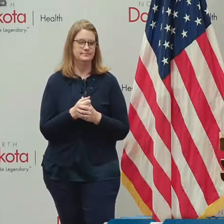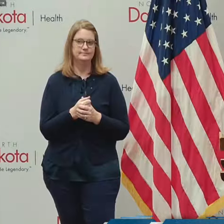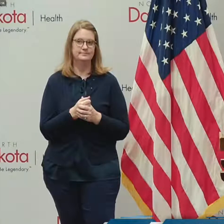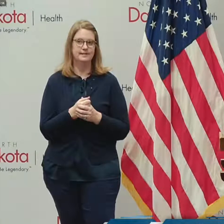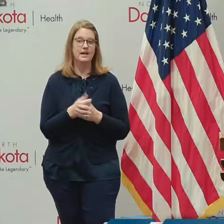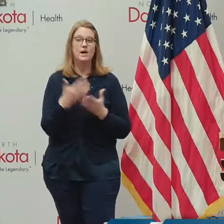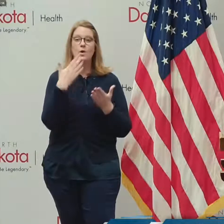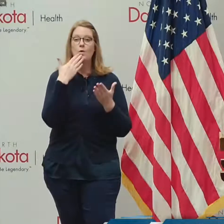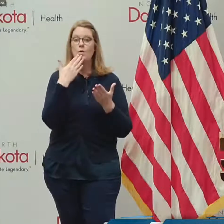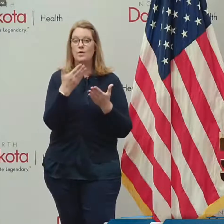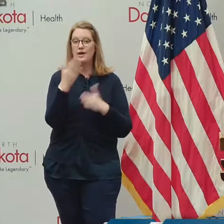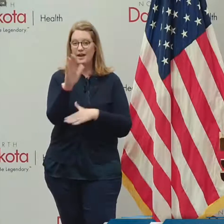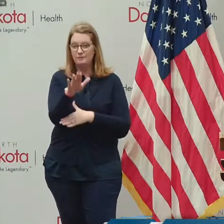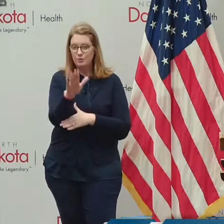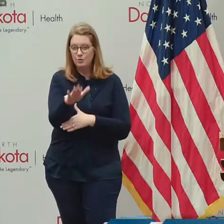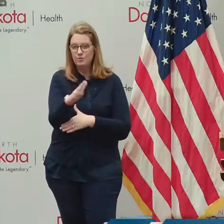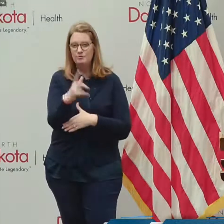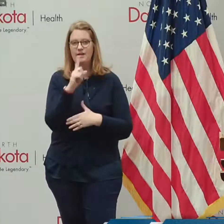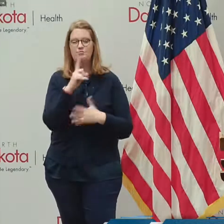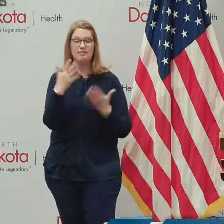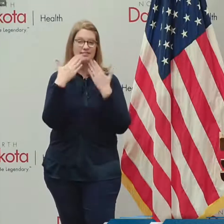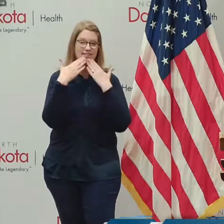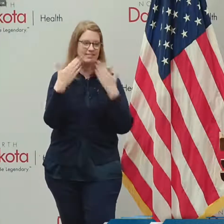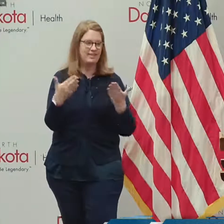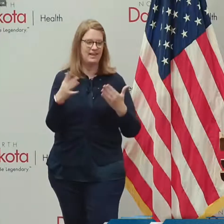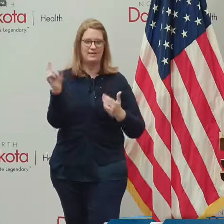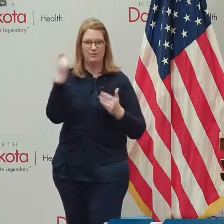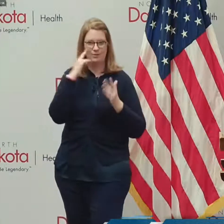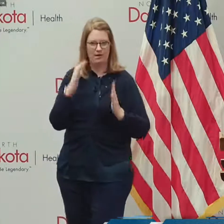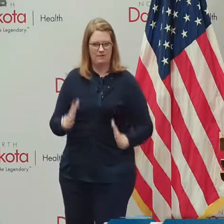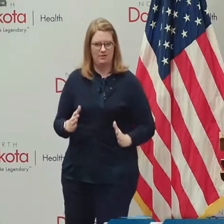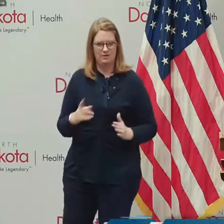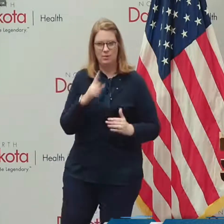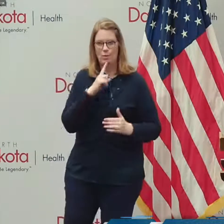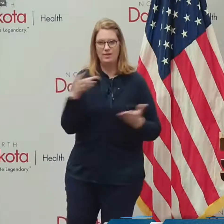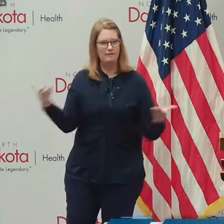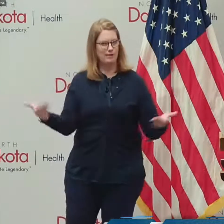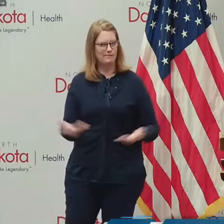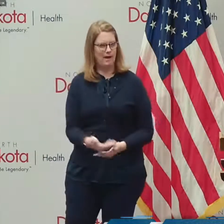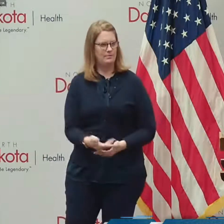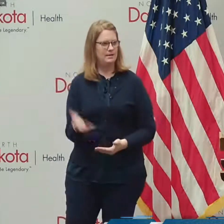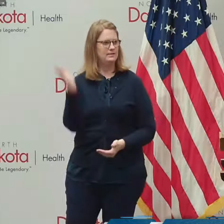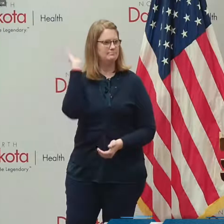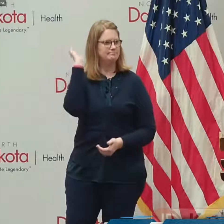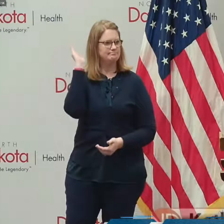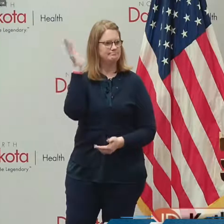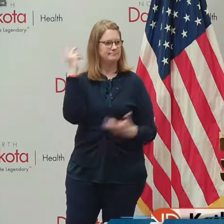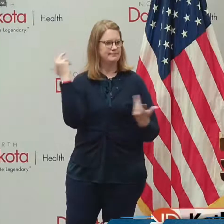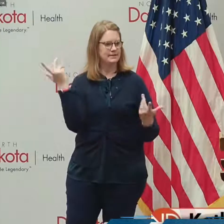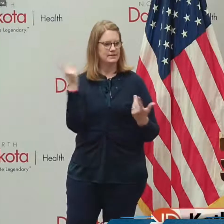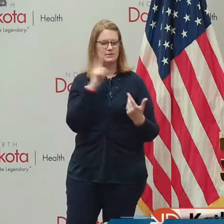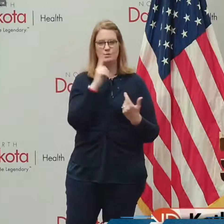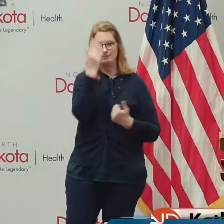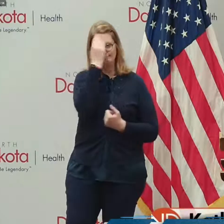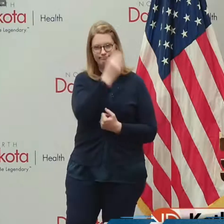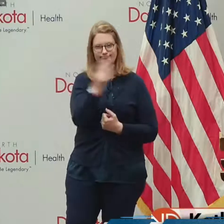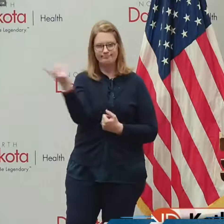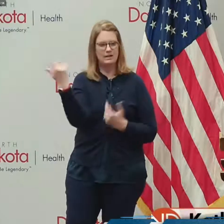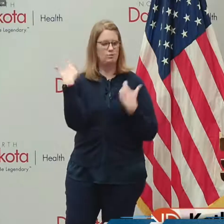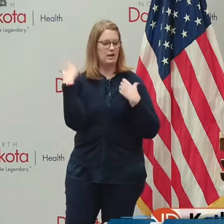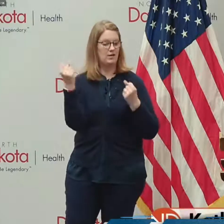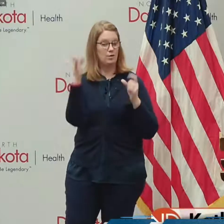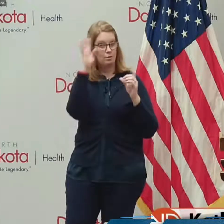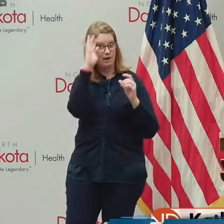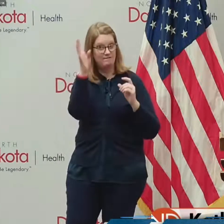Well, good afternoon, and thank you so much, Governor, for inviting me here today to share with you about Recovery